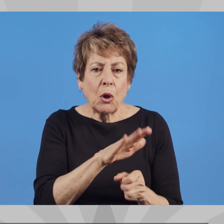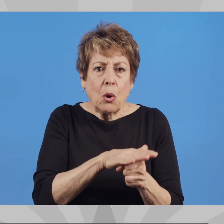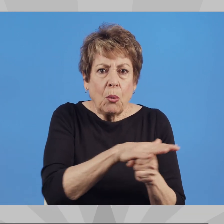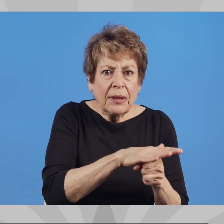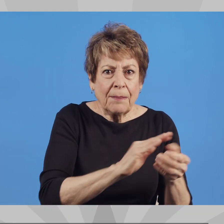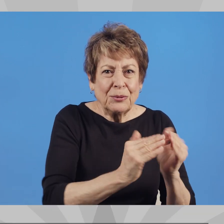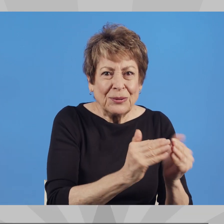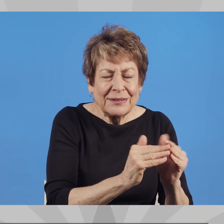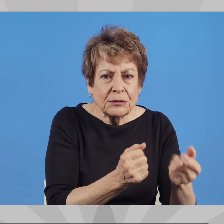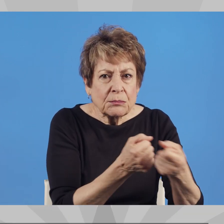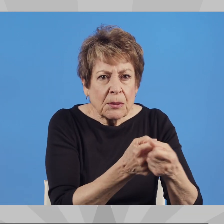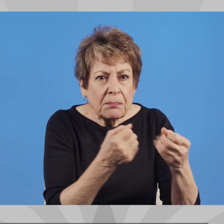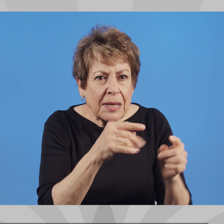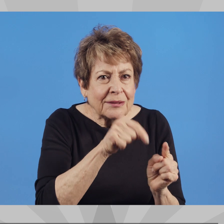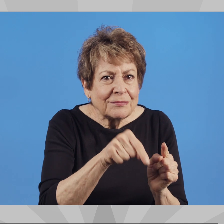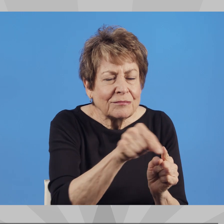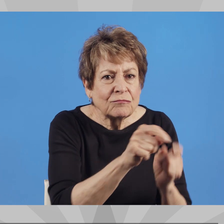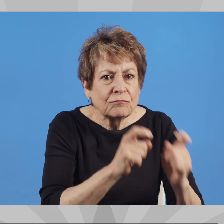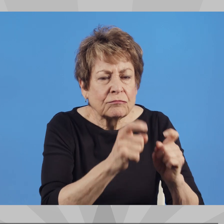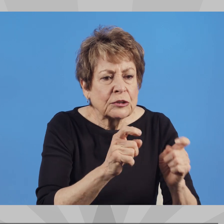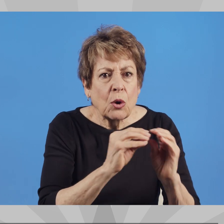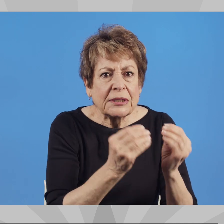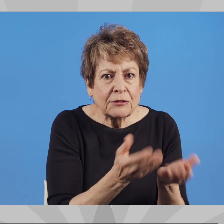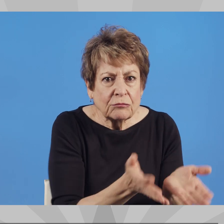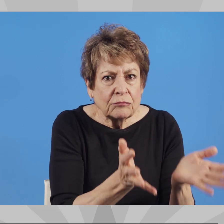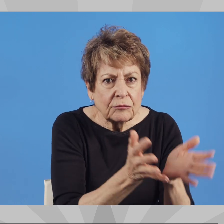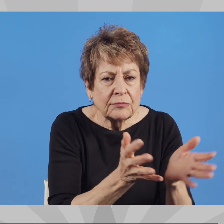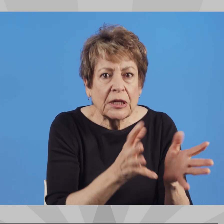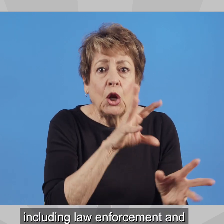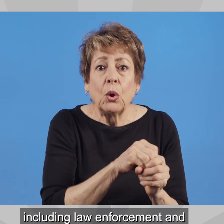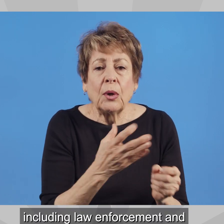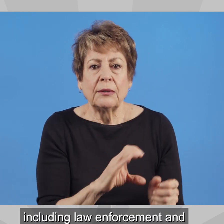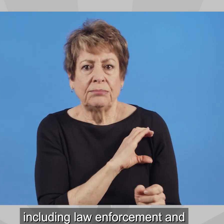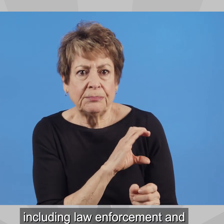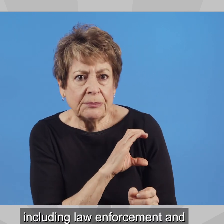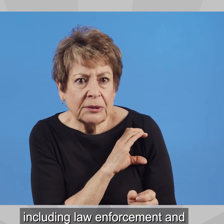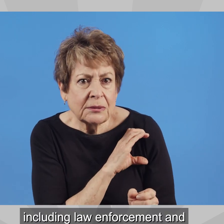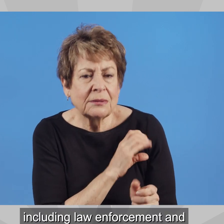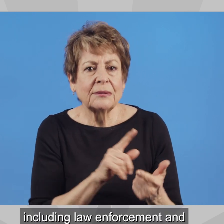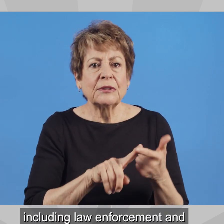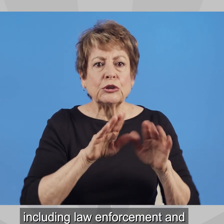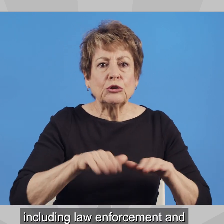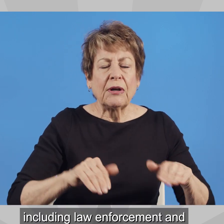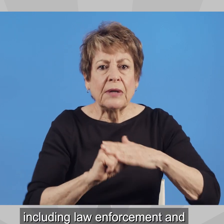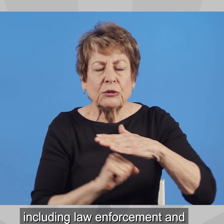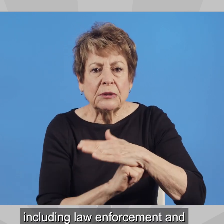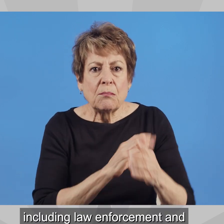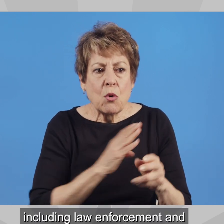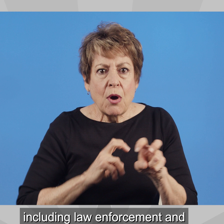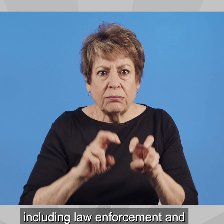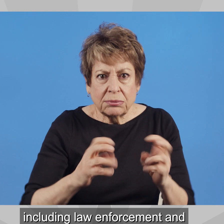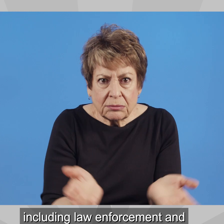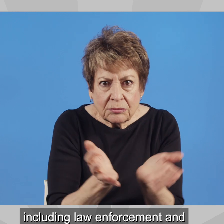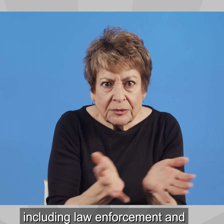Joseph invests in his local community, supporting many charitable organizations, including law enforcement and children's